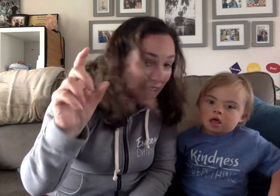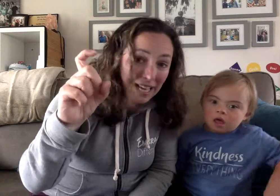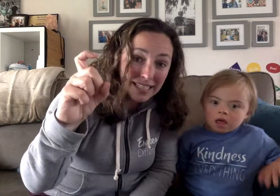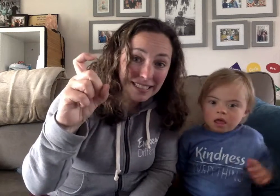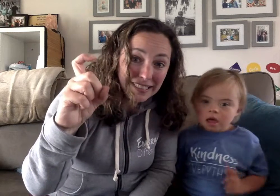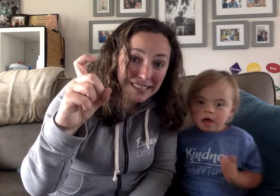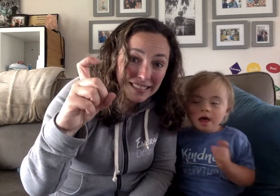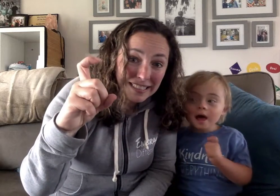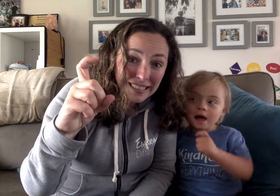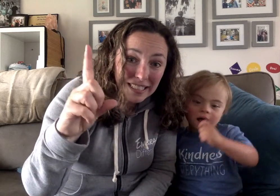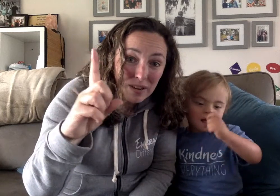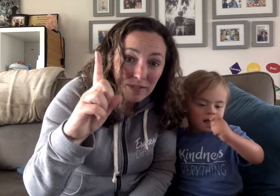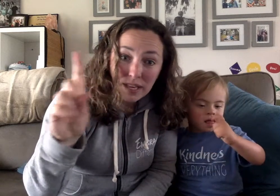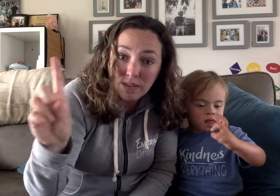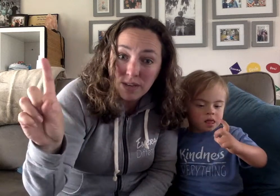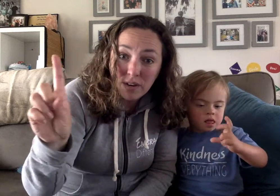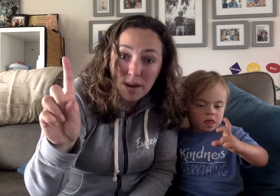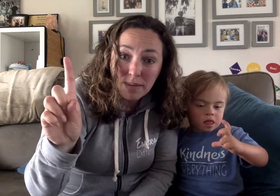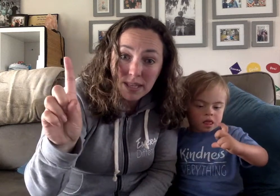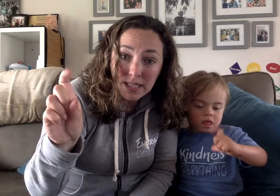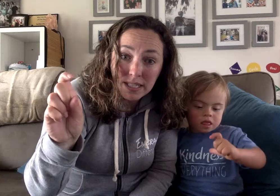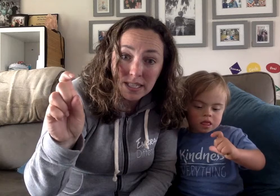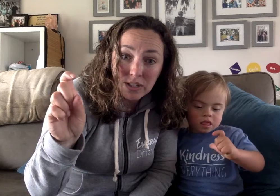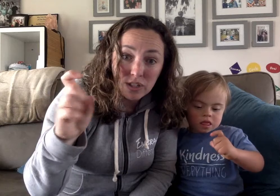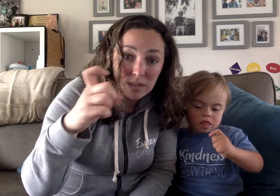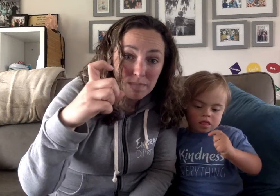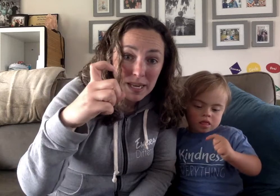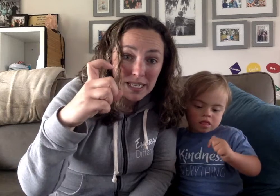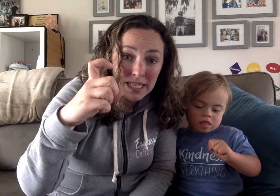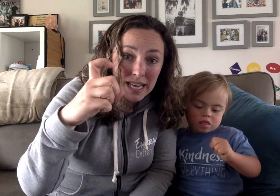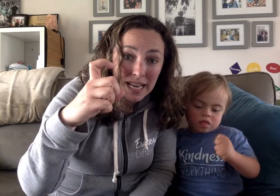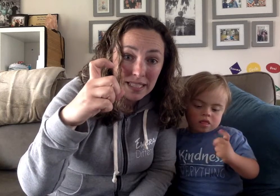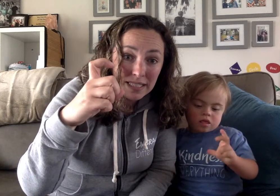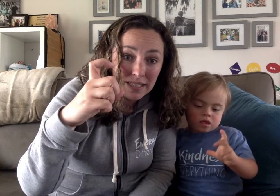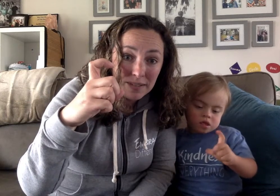Three. X. You have like a finger up like this and then you just bend it. X.